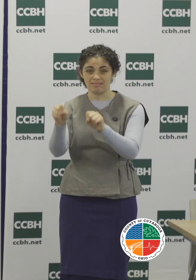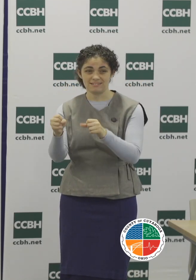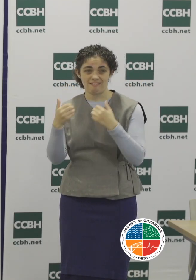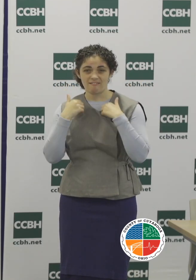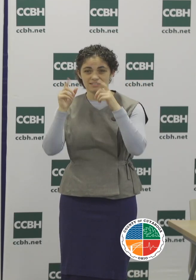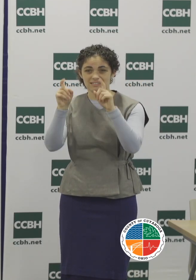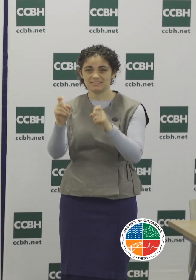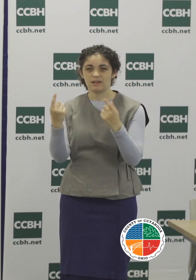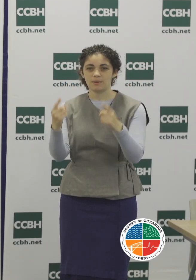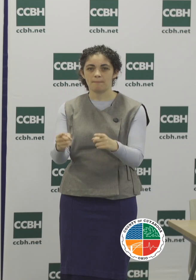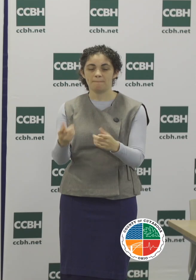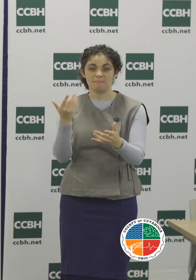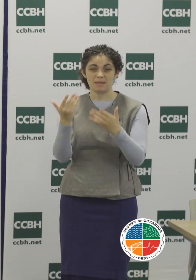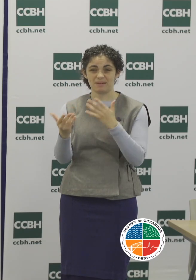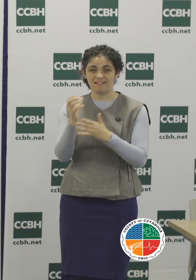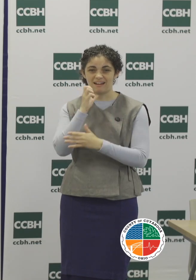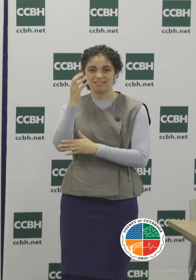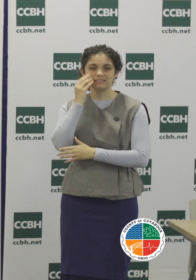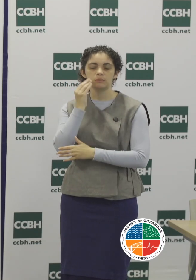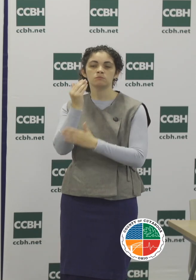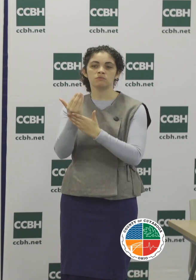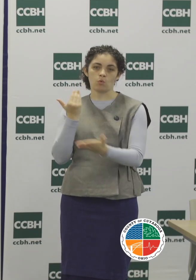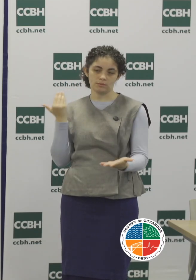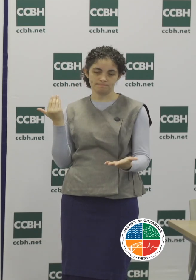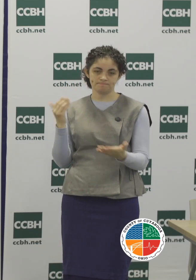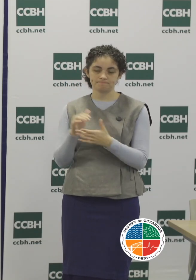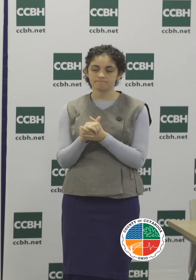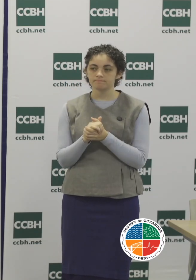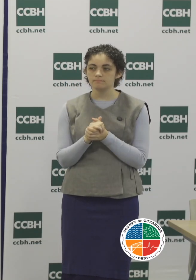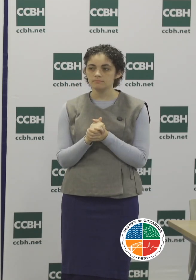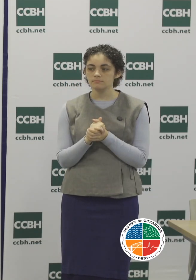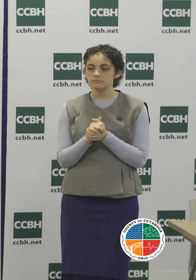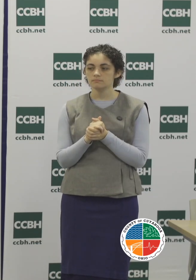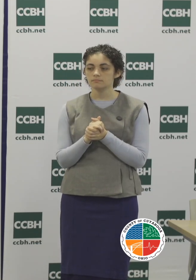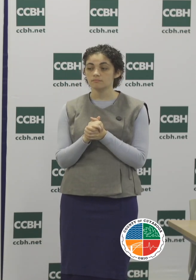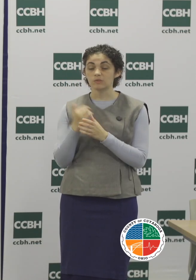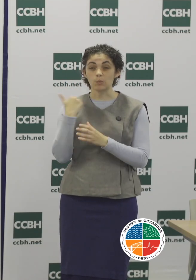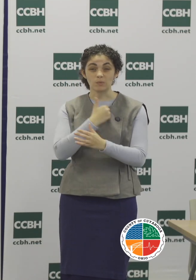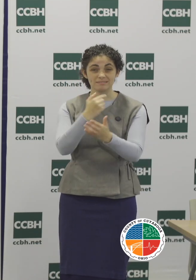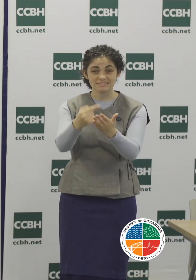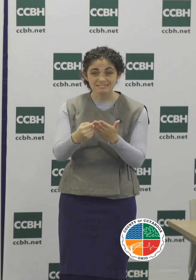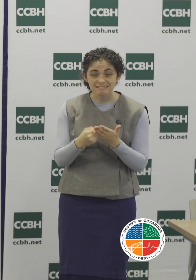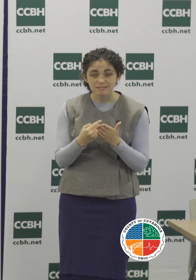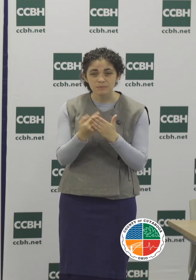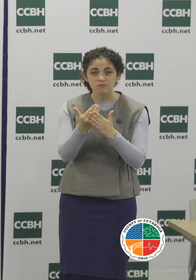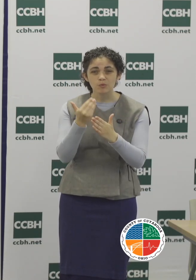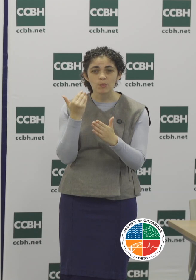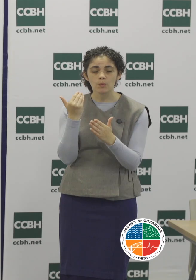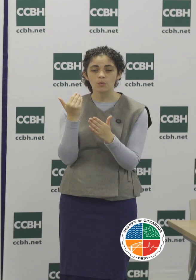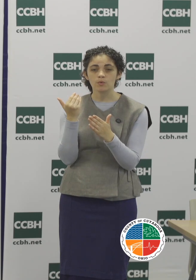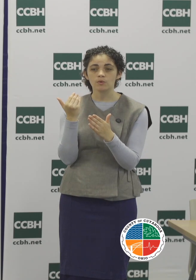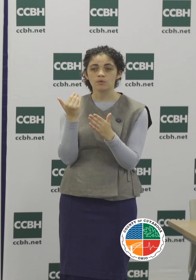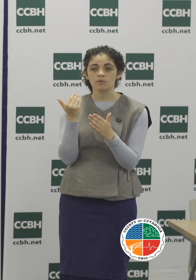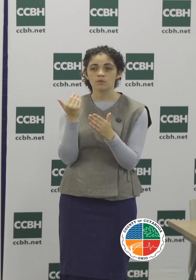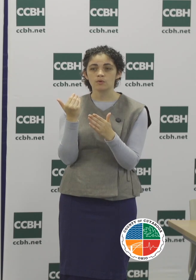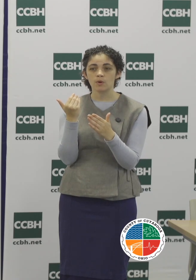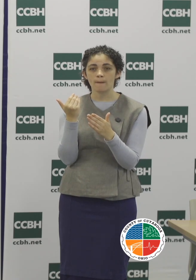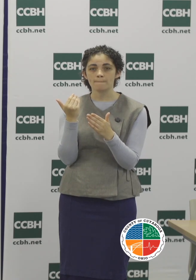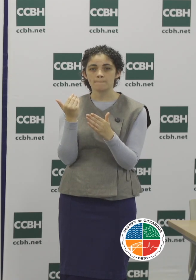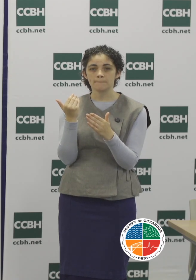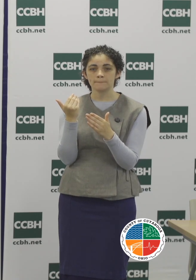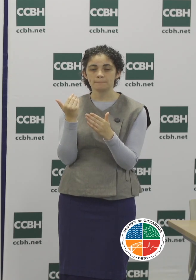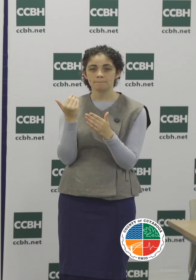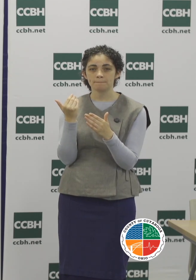get tested where they had not had that opportunity before. We've talked about before